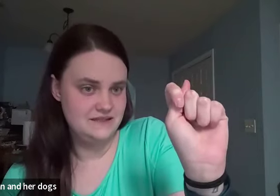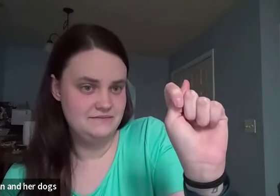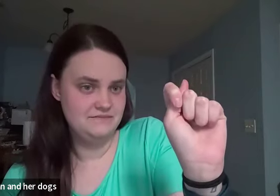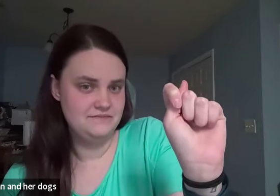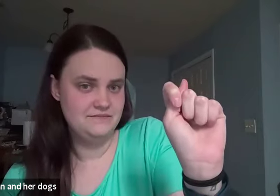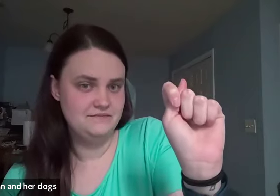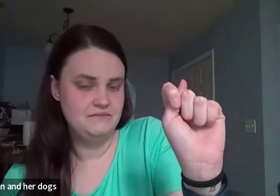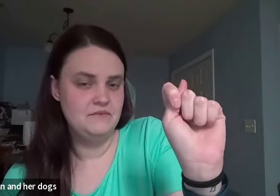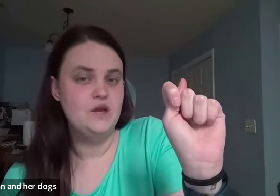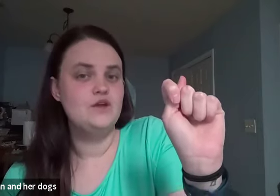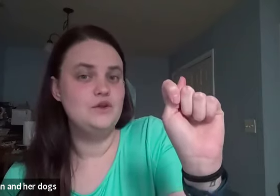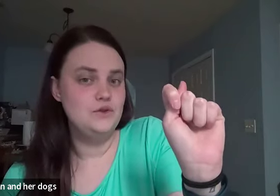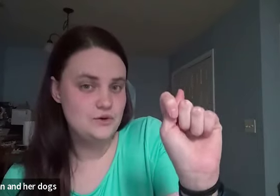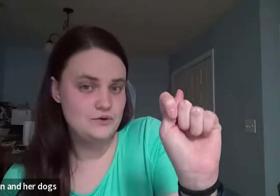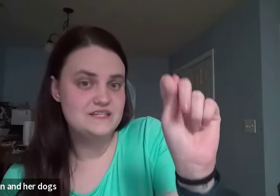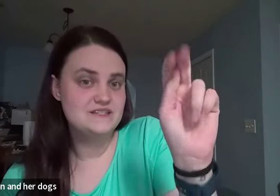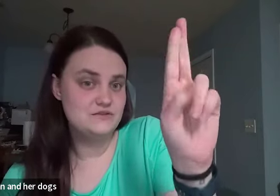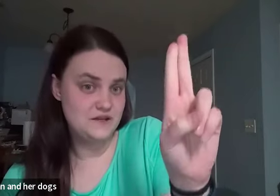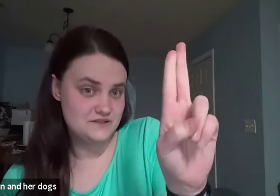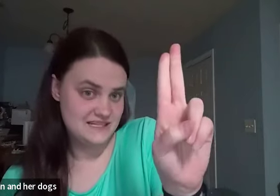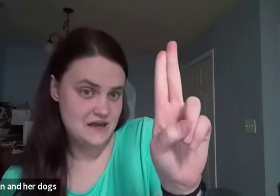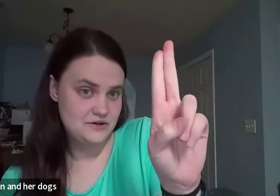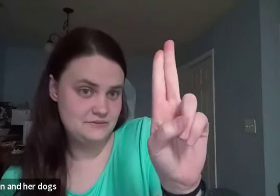T. U is two fingers together.